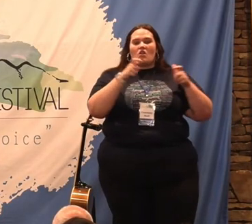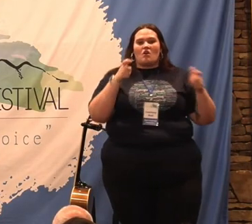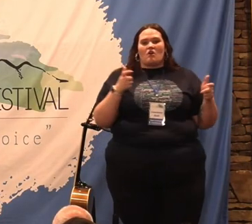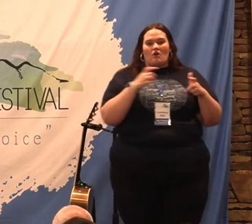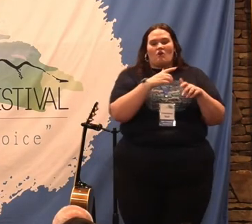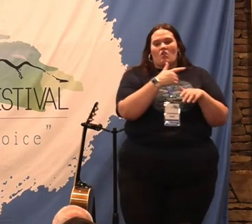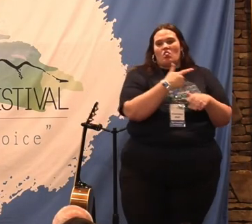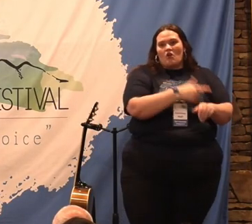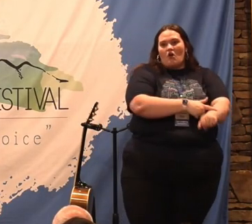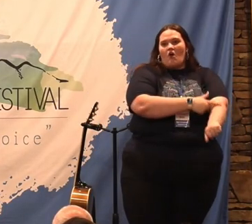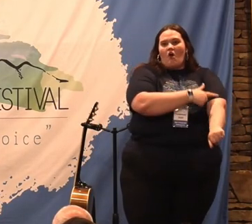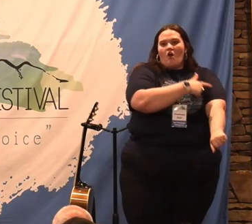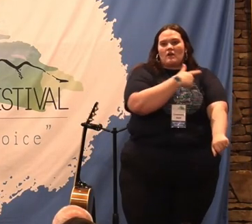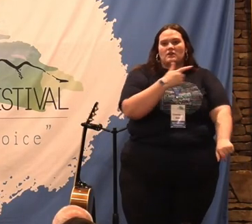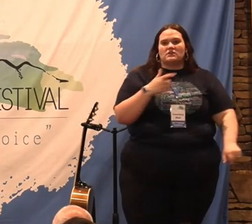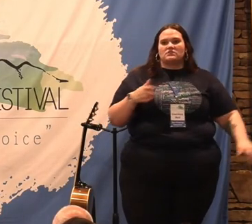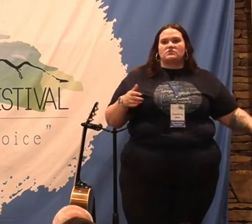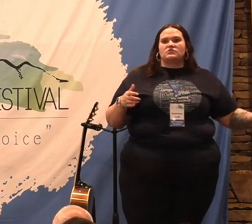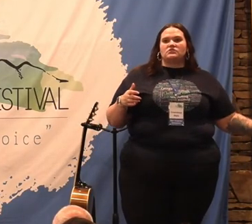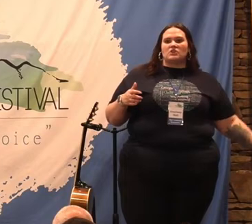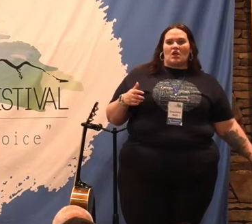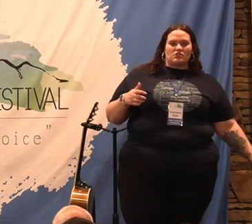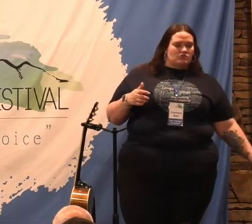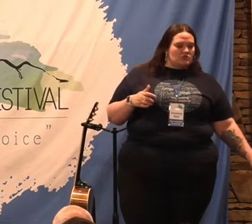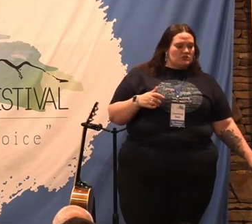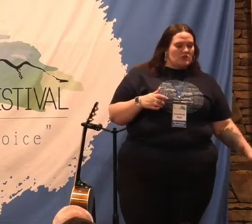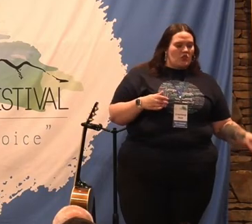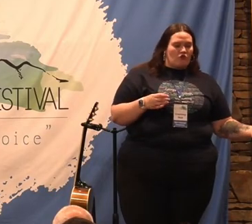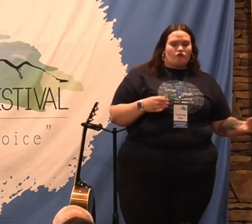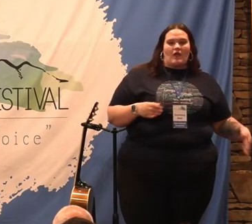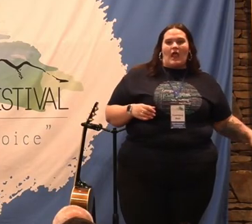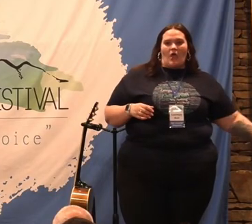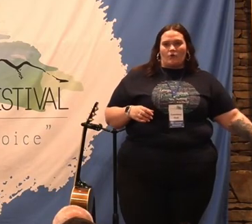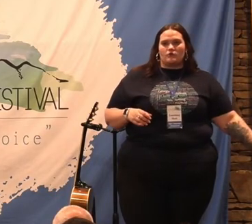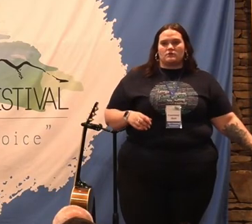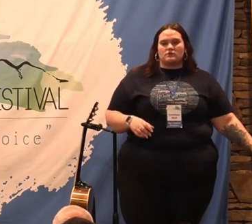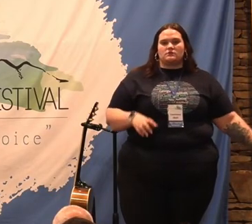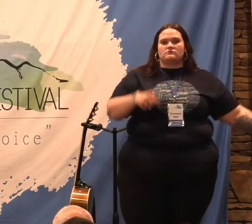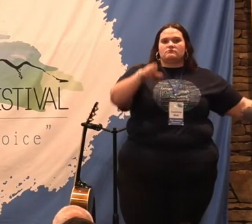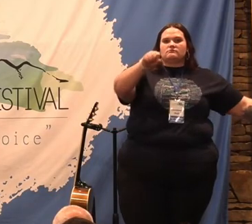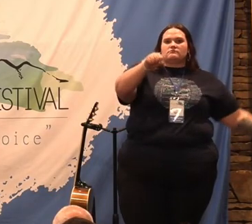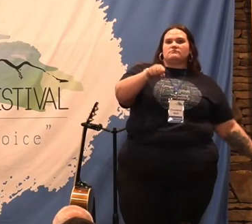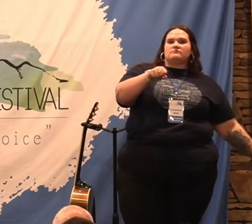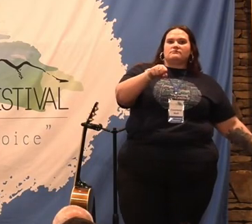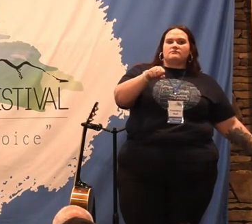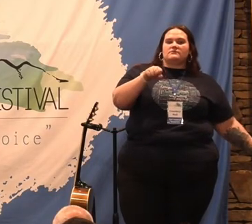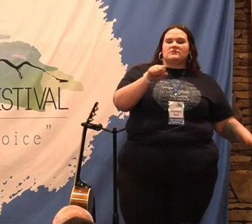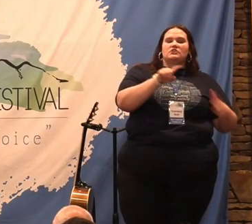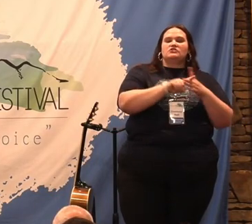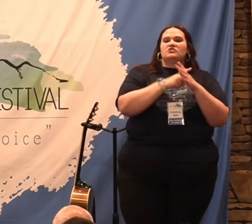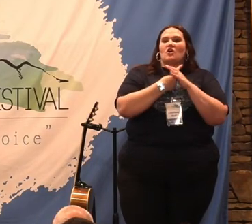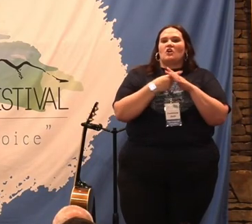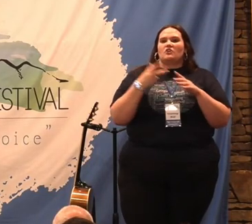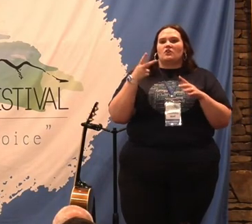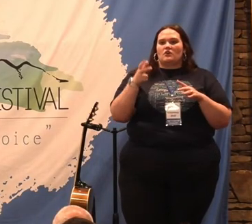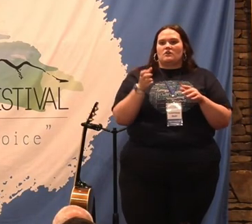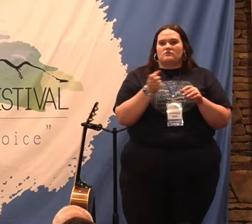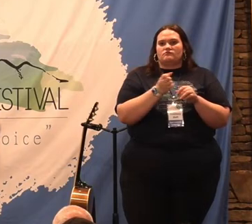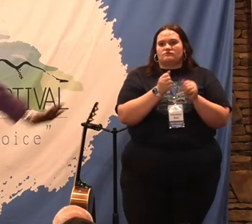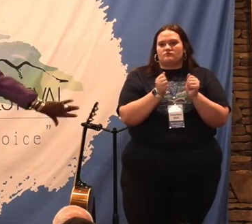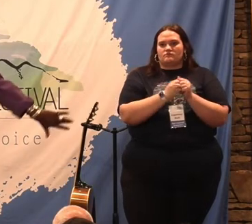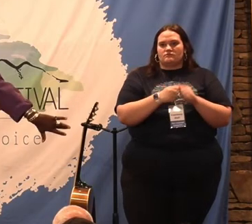long, it touches the ground. He kickstarts the car with a little